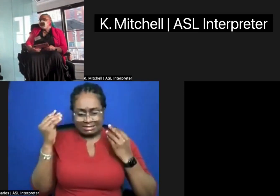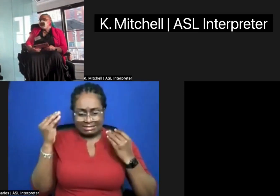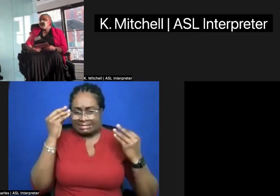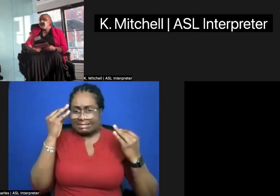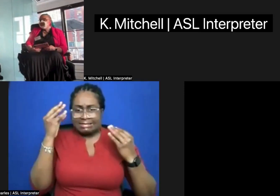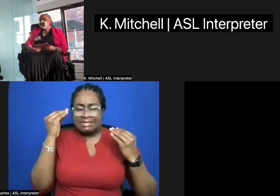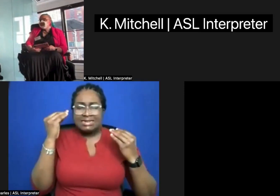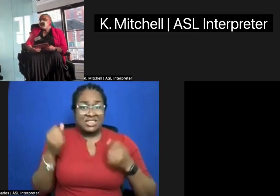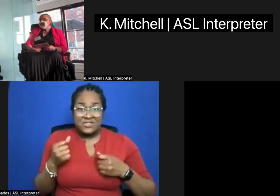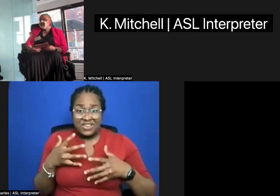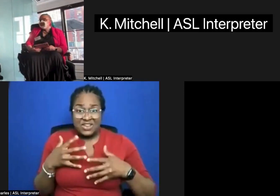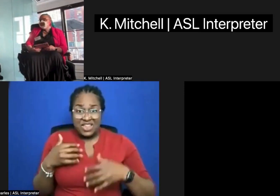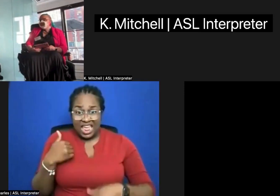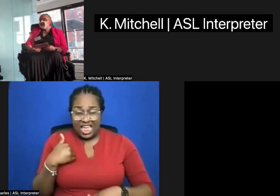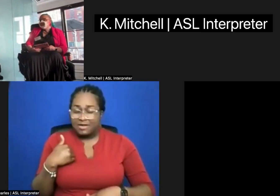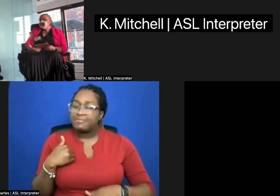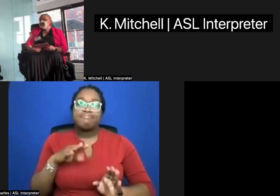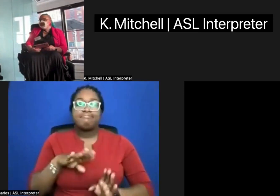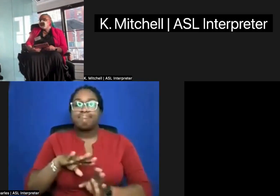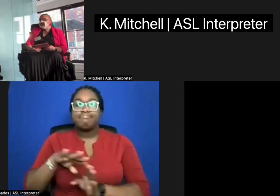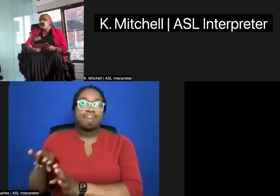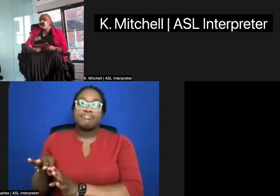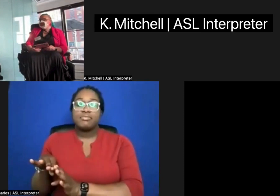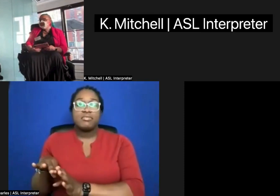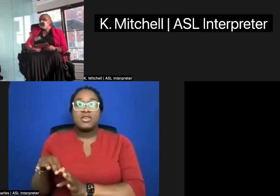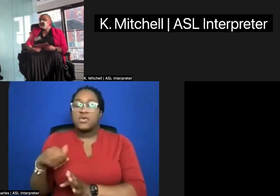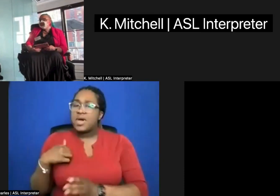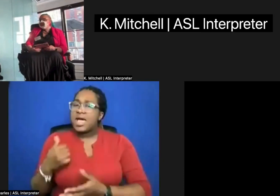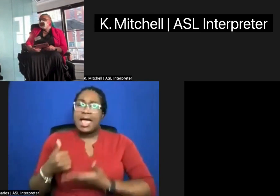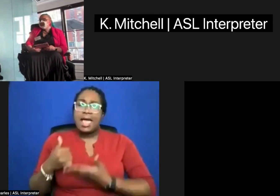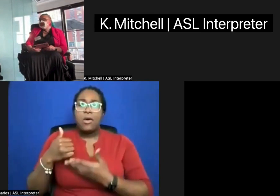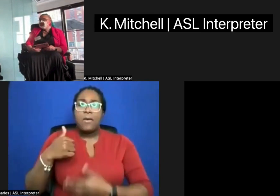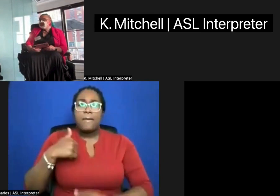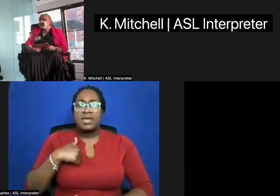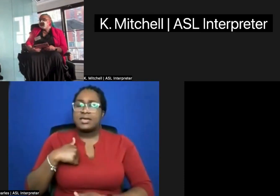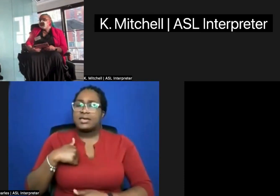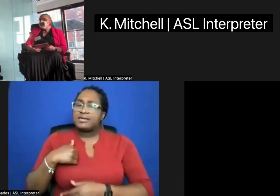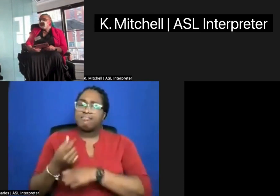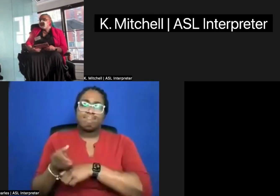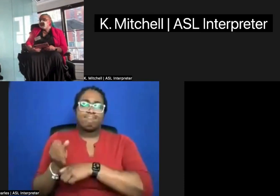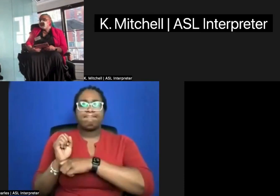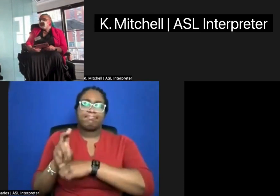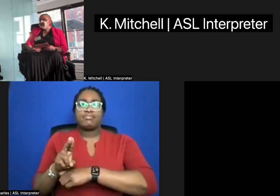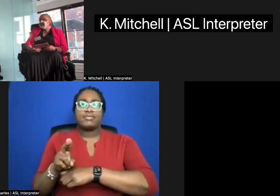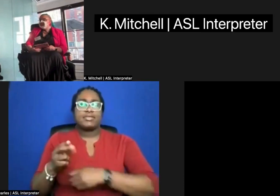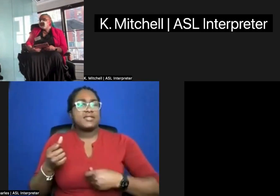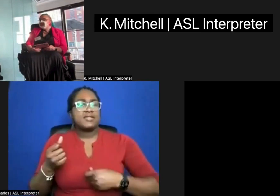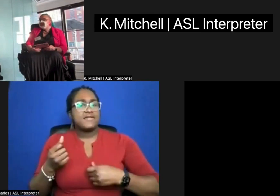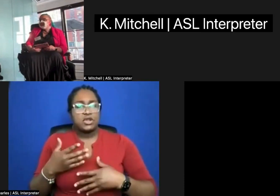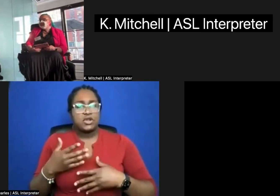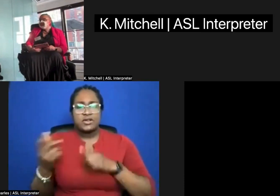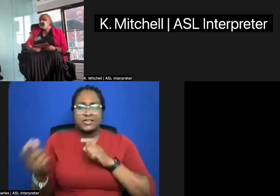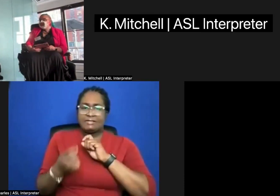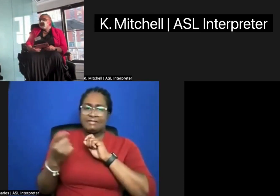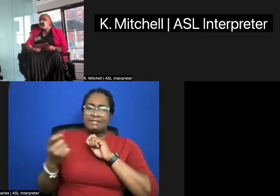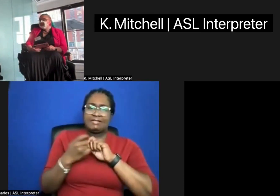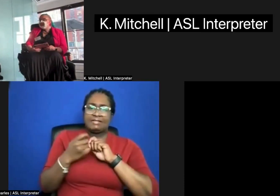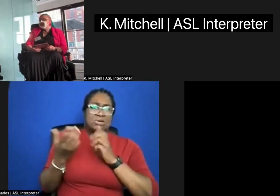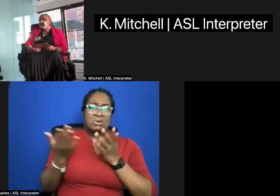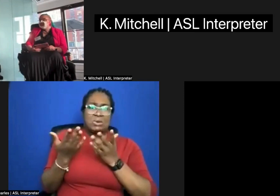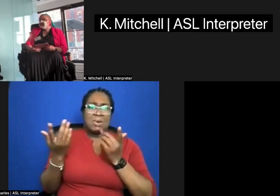that exists, but what helped me overcome fears of being retaliated against, or, what's gonna happen,